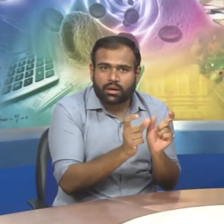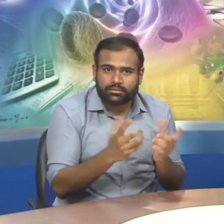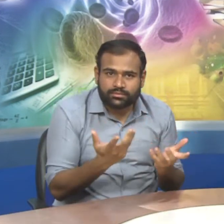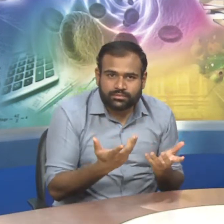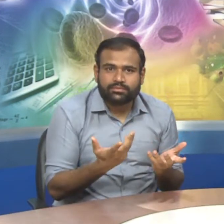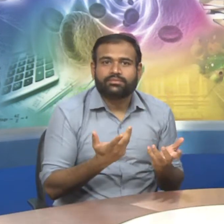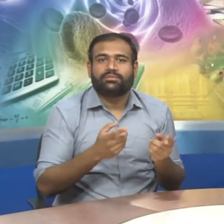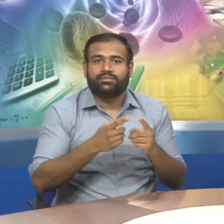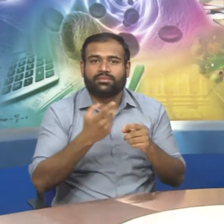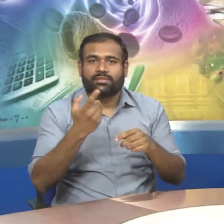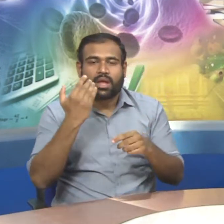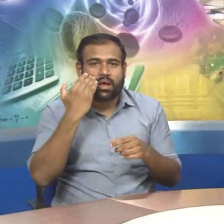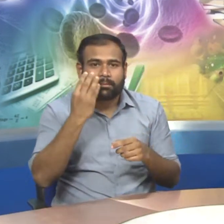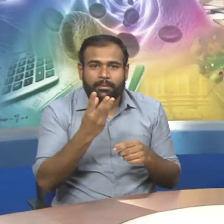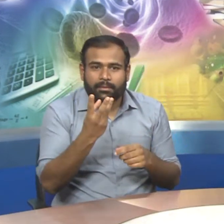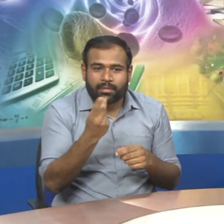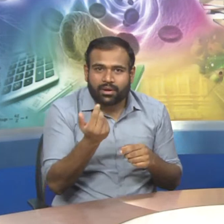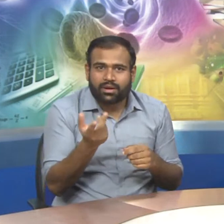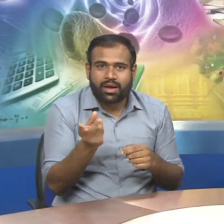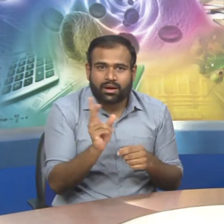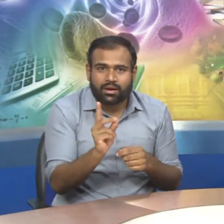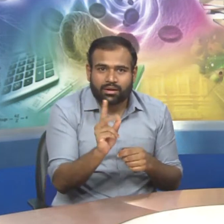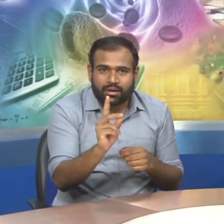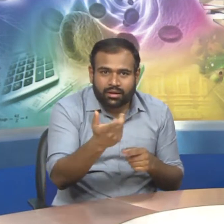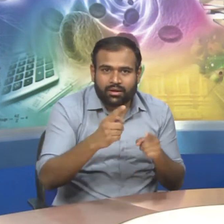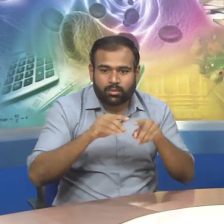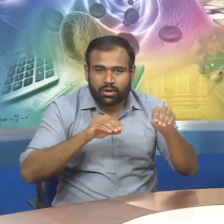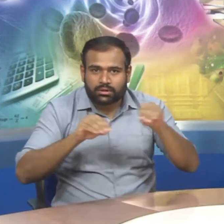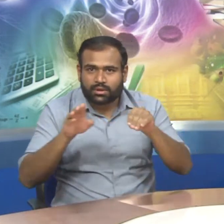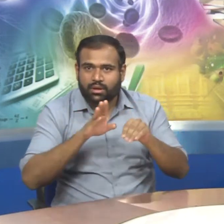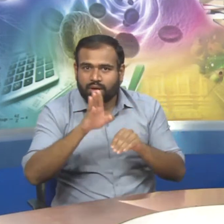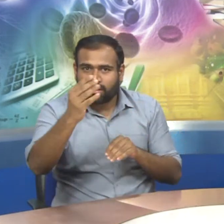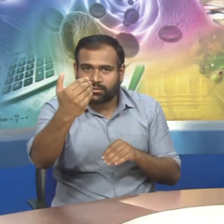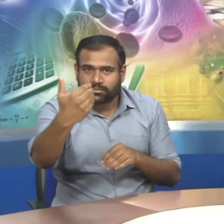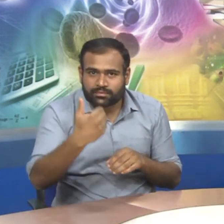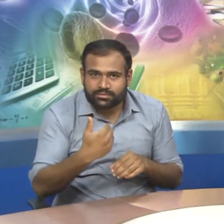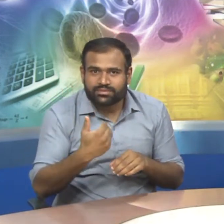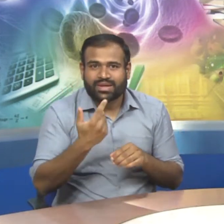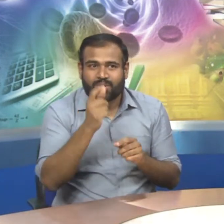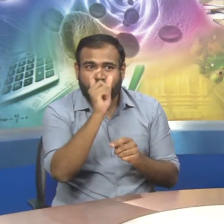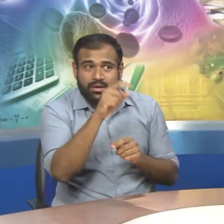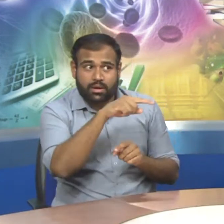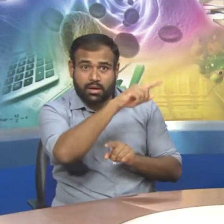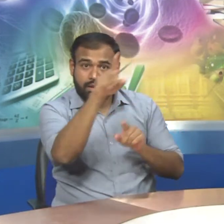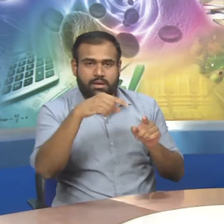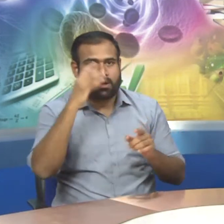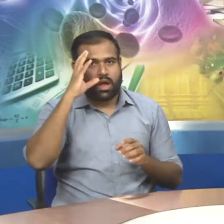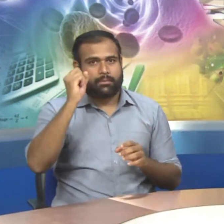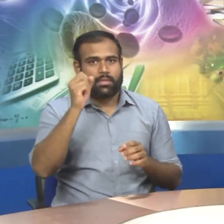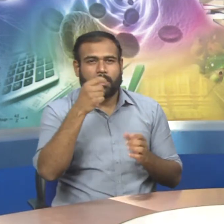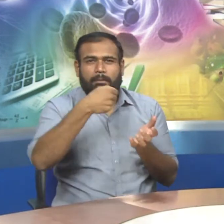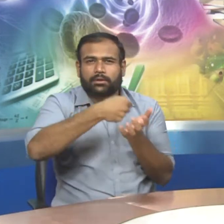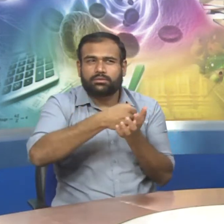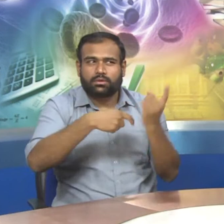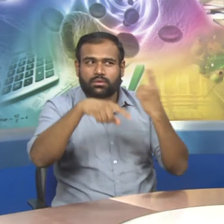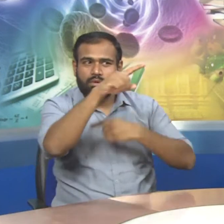it has all the rules, all the grammar structure, the syntax, everything is there just like any other